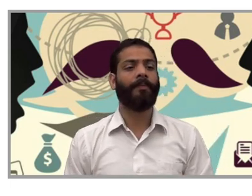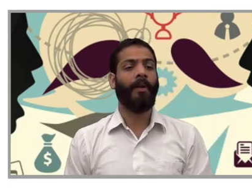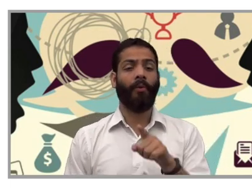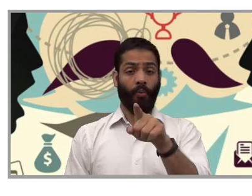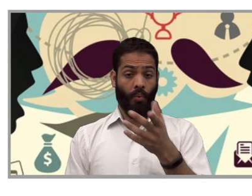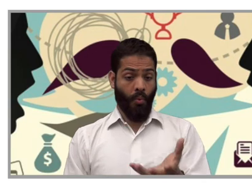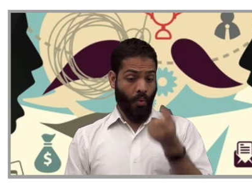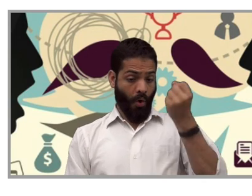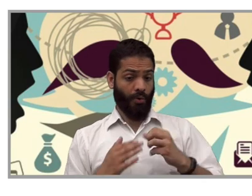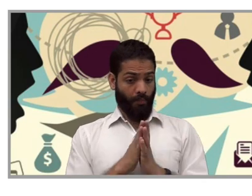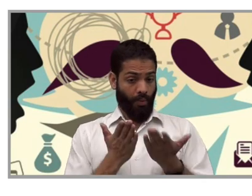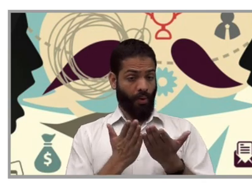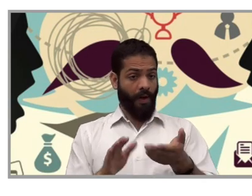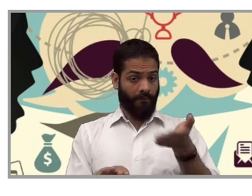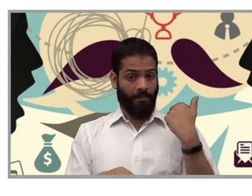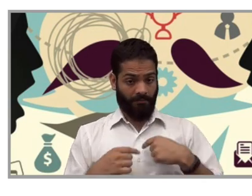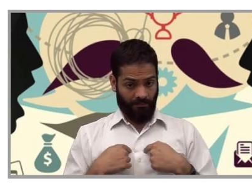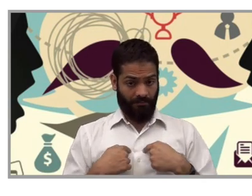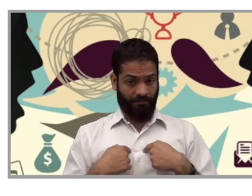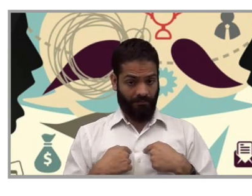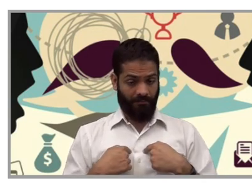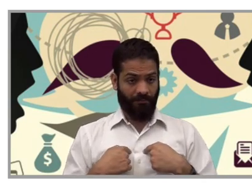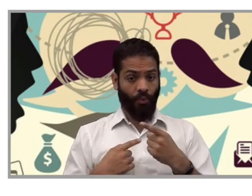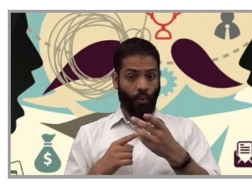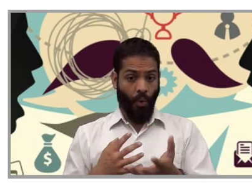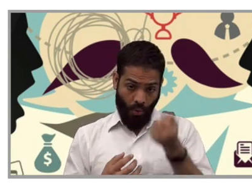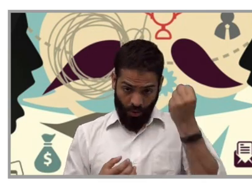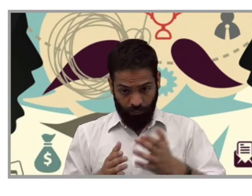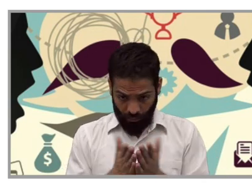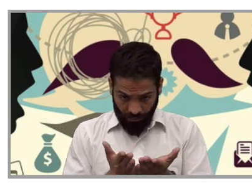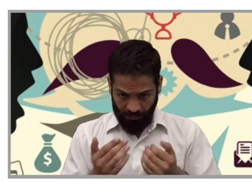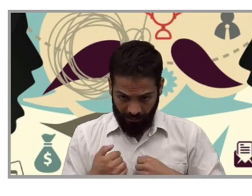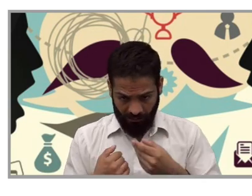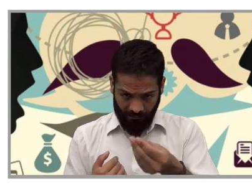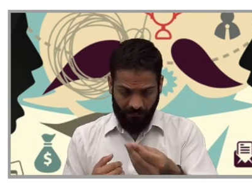object. For example, you got a book from me.